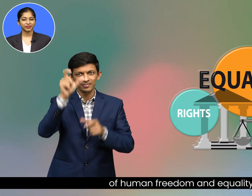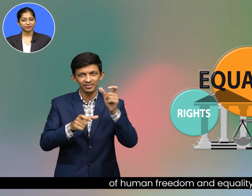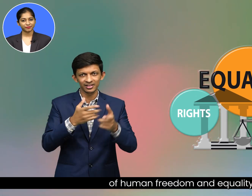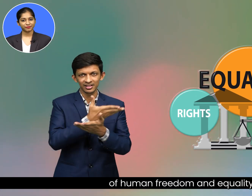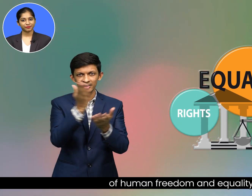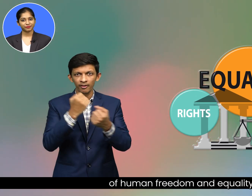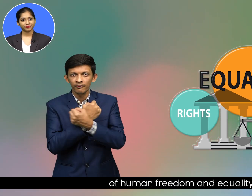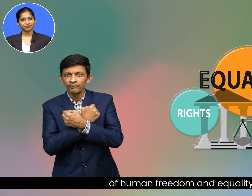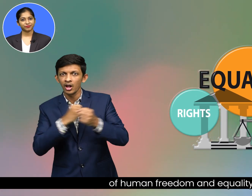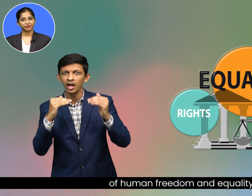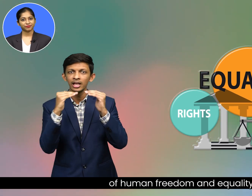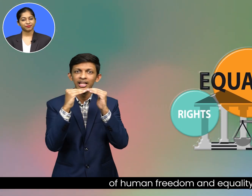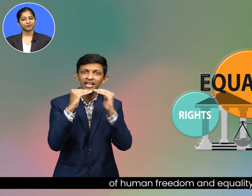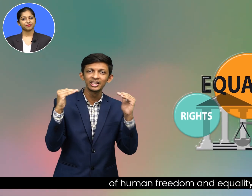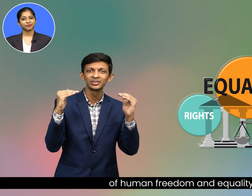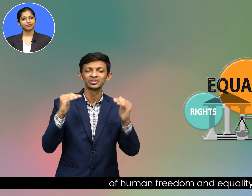equality.